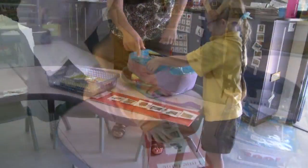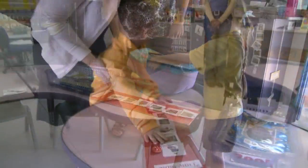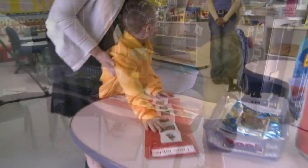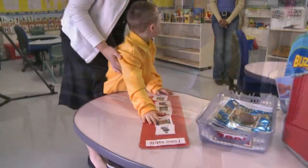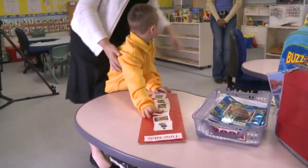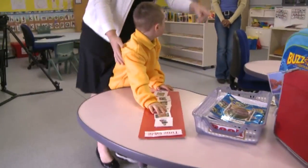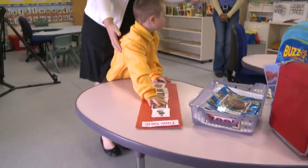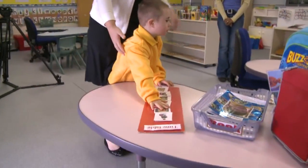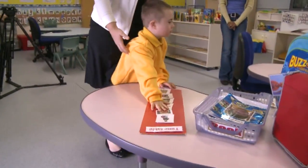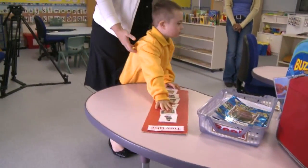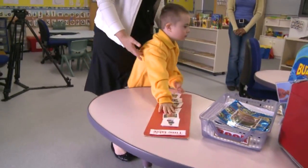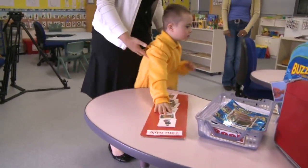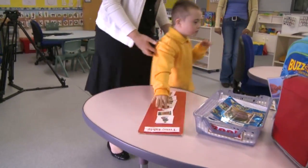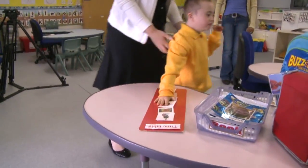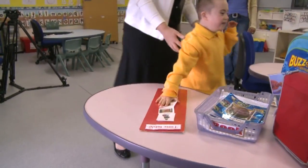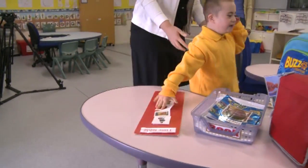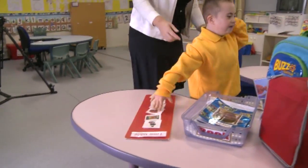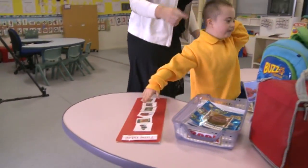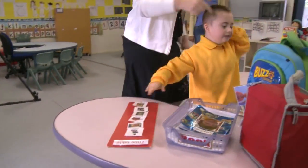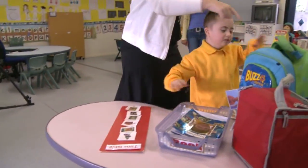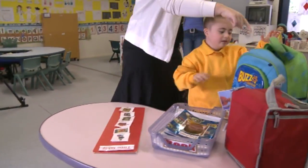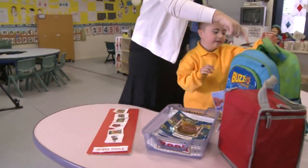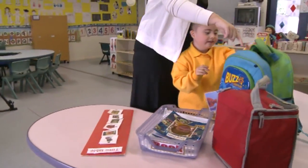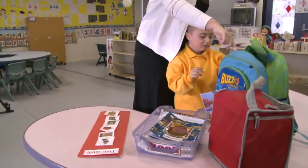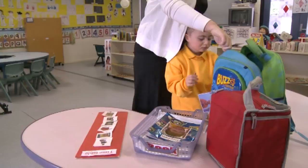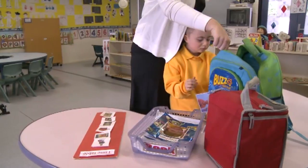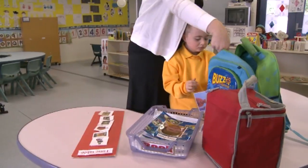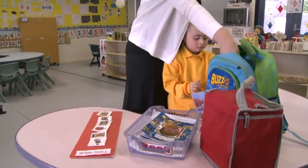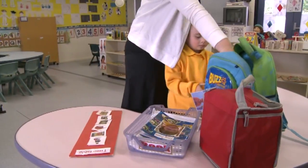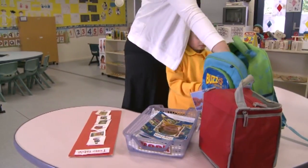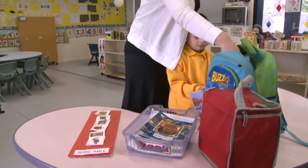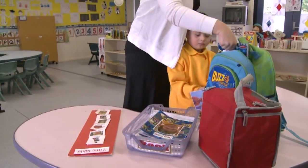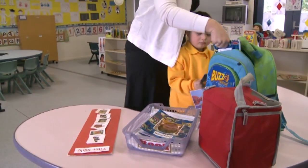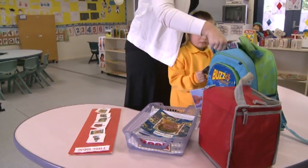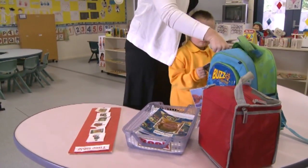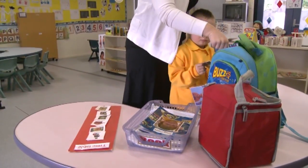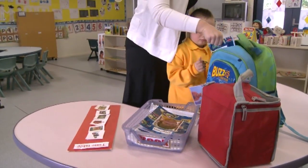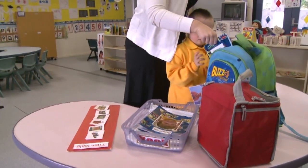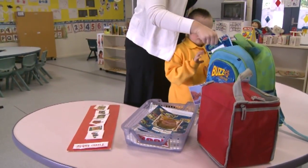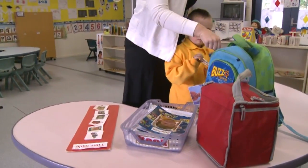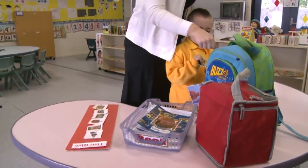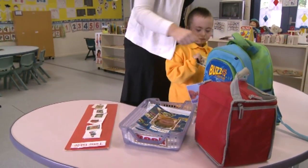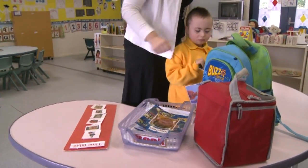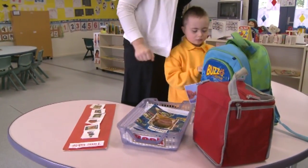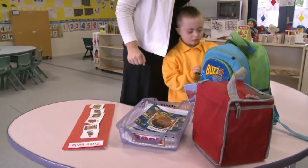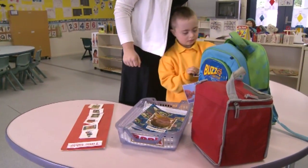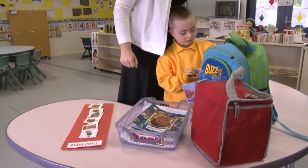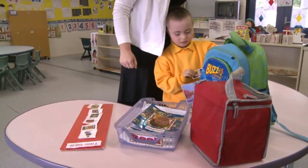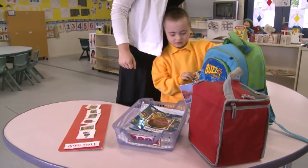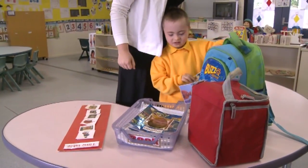The visual system should be easily accessible for the child and portable. If the child has difficulty with mobility, then you will have to